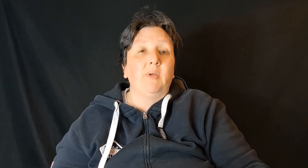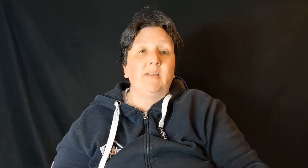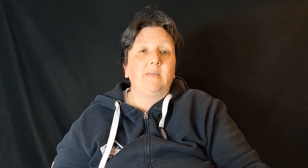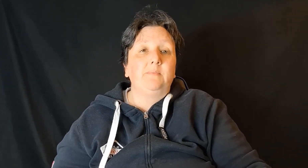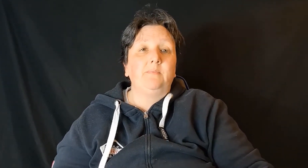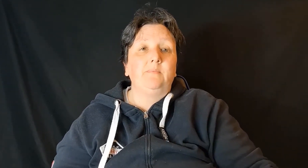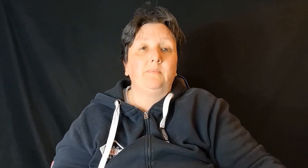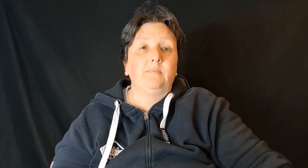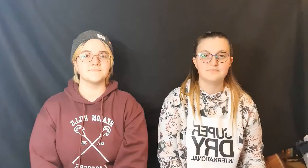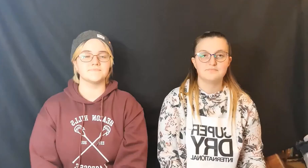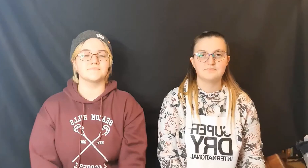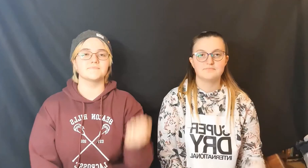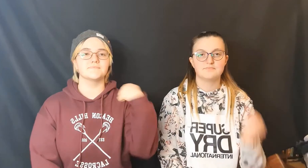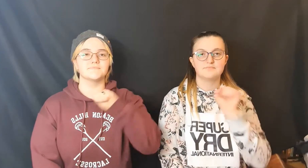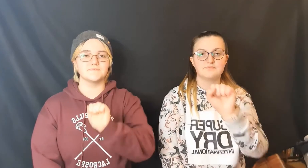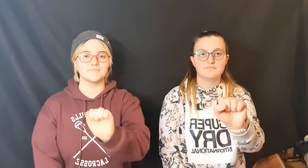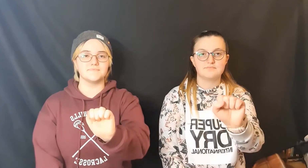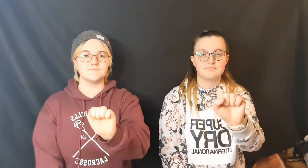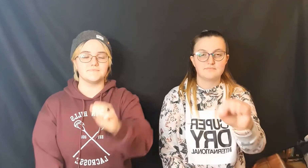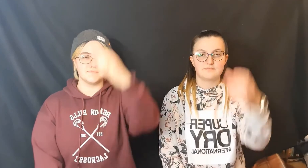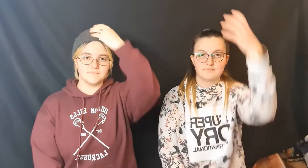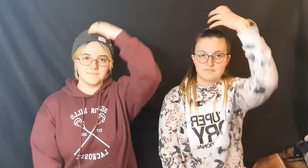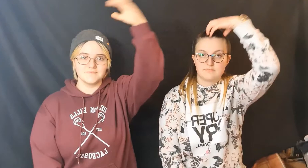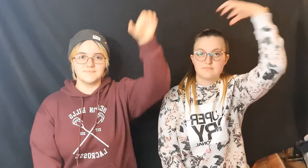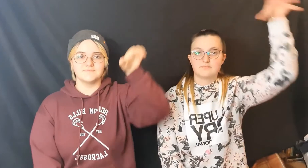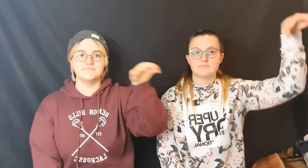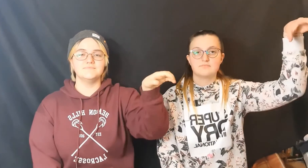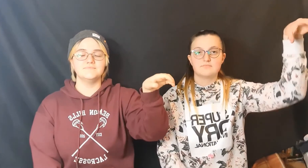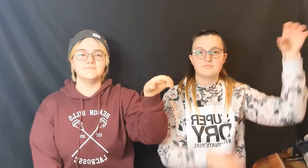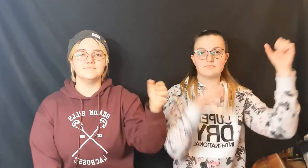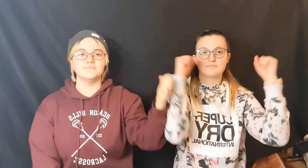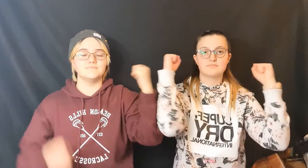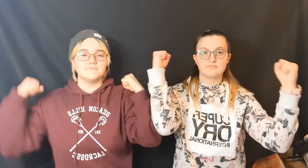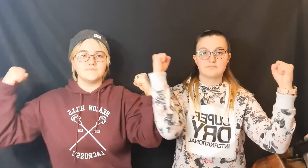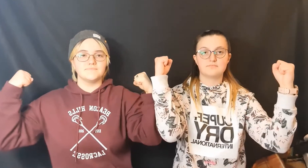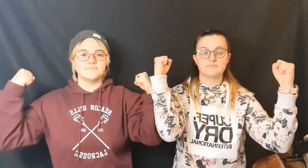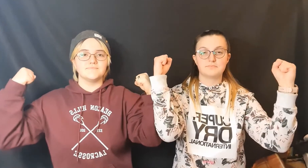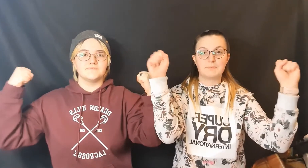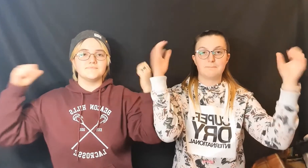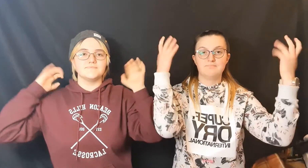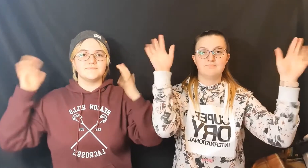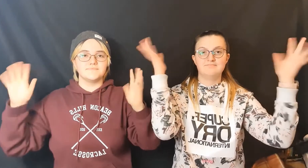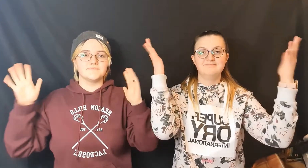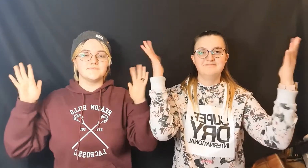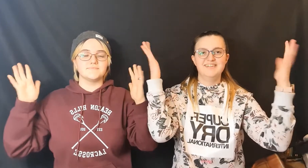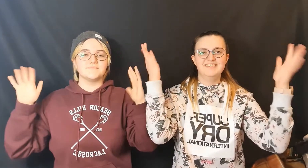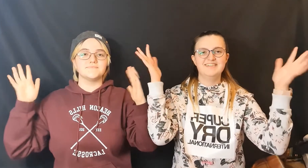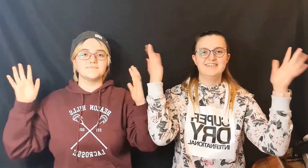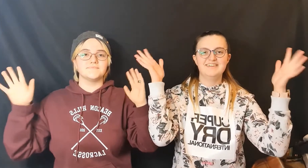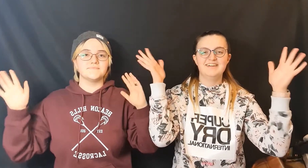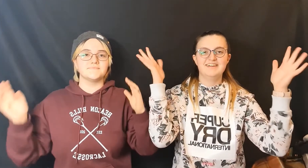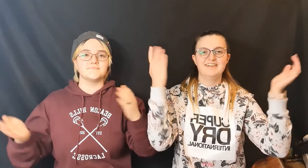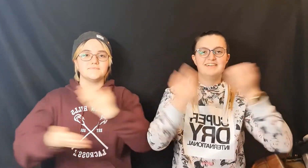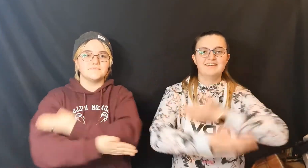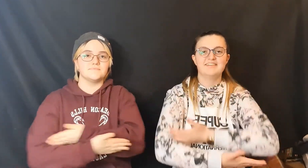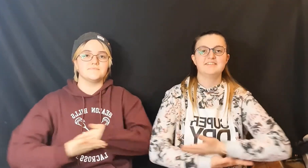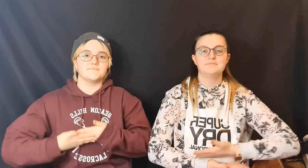it. For thine is the kingdom, the power and the glory, for ever